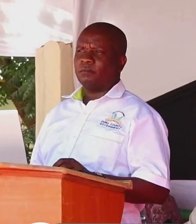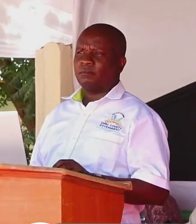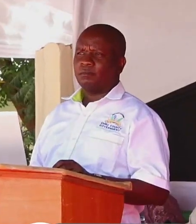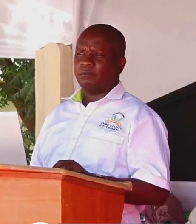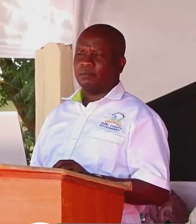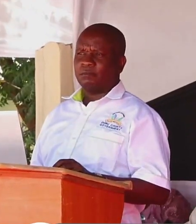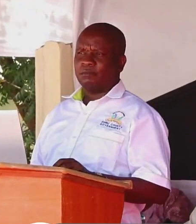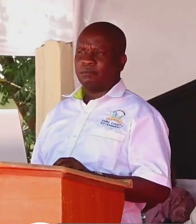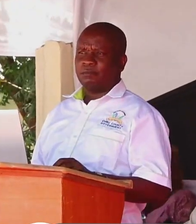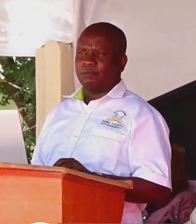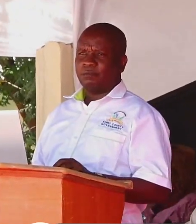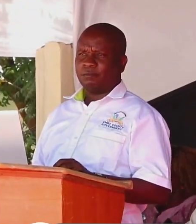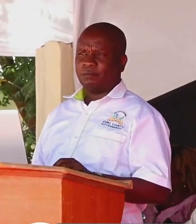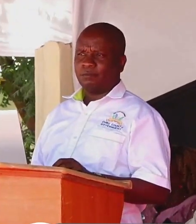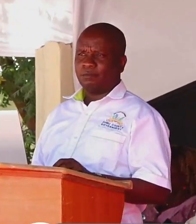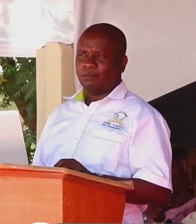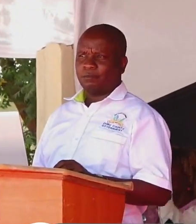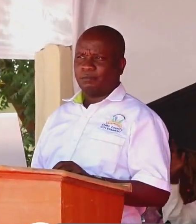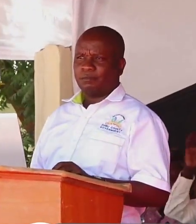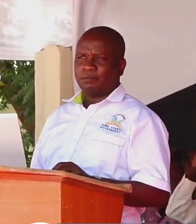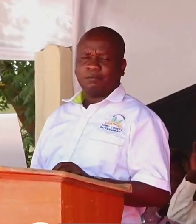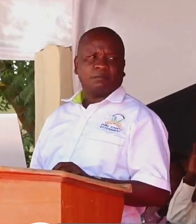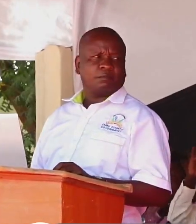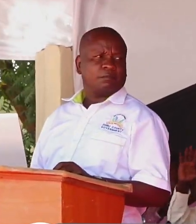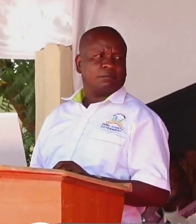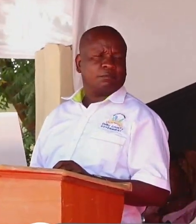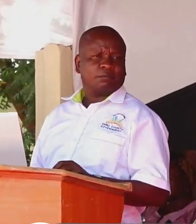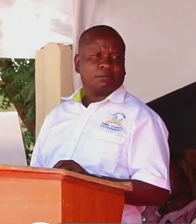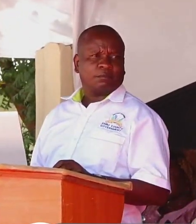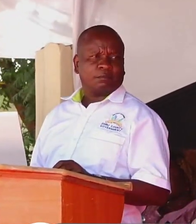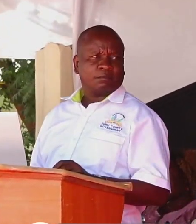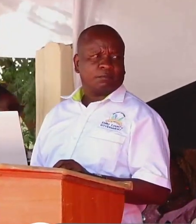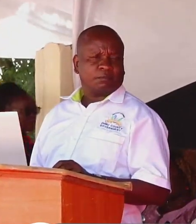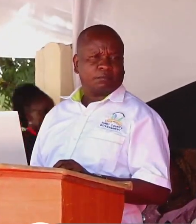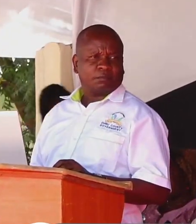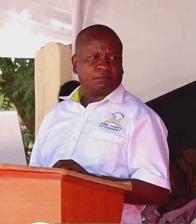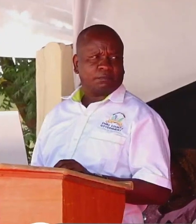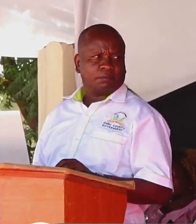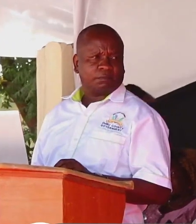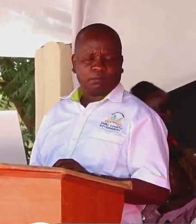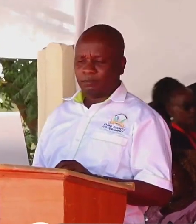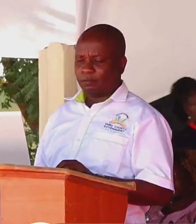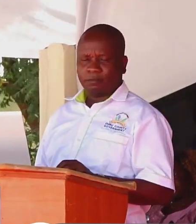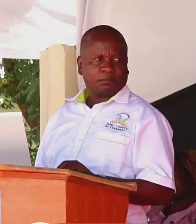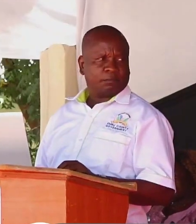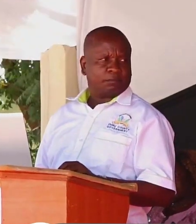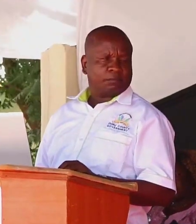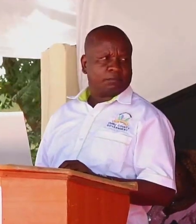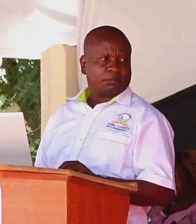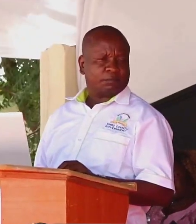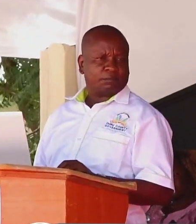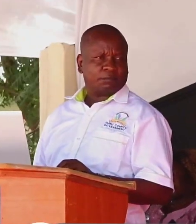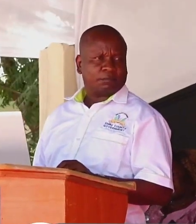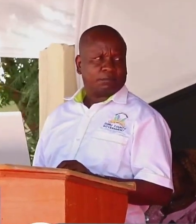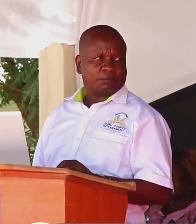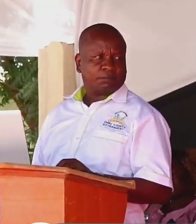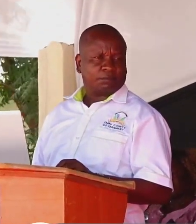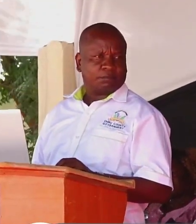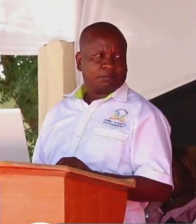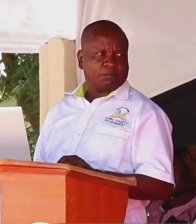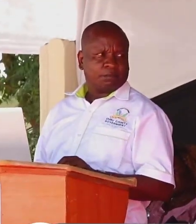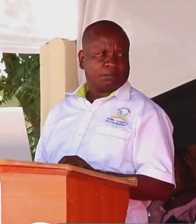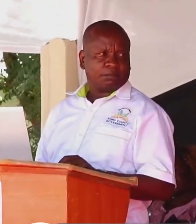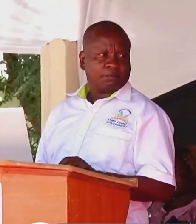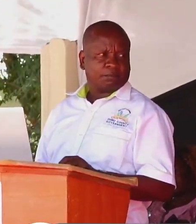hi. Uko, wave to the crowd. And I have my director here who will present what we have in